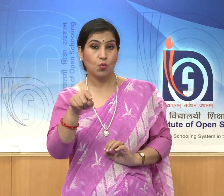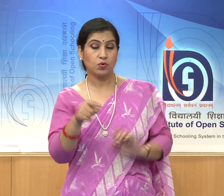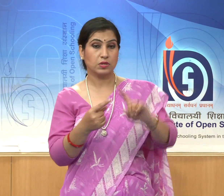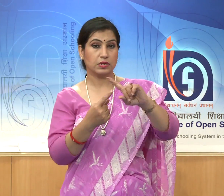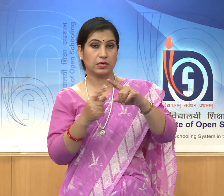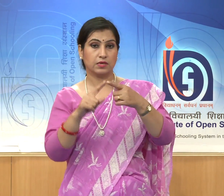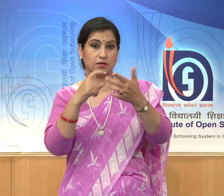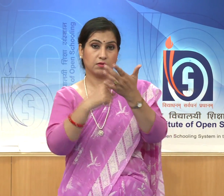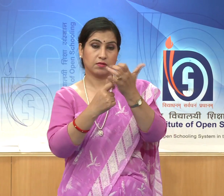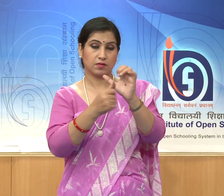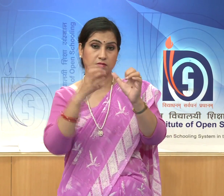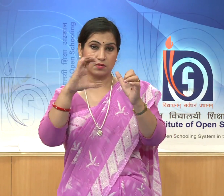terracotta tiles.